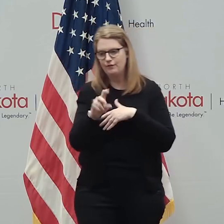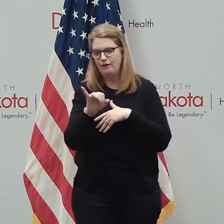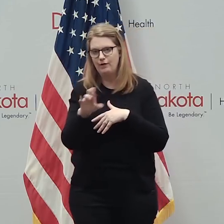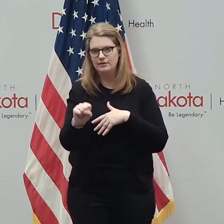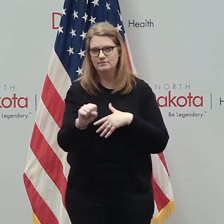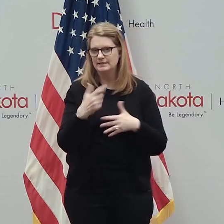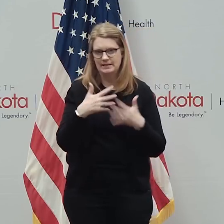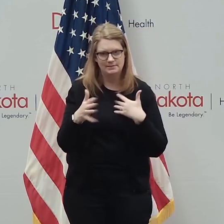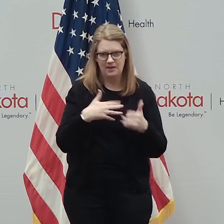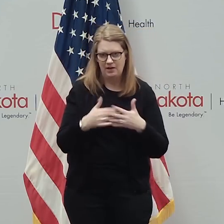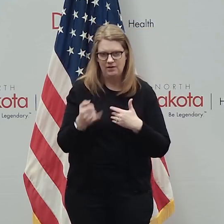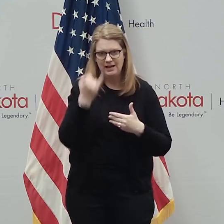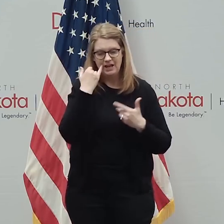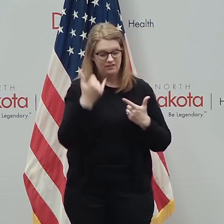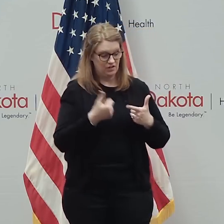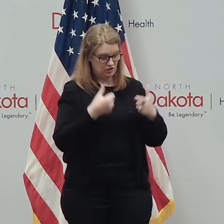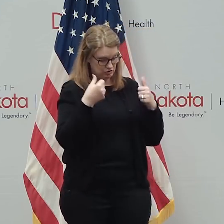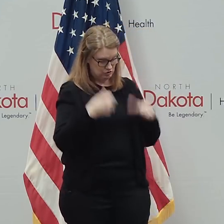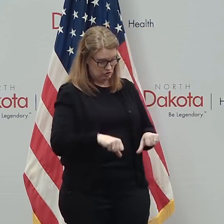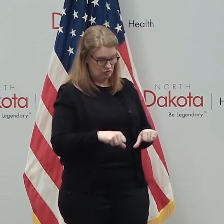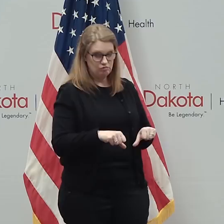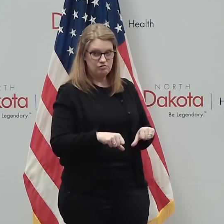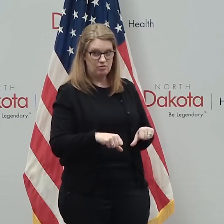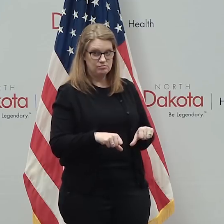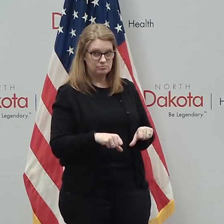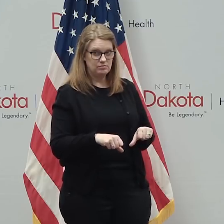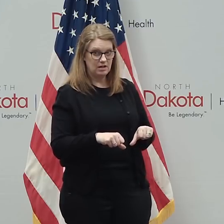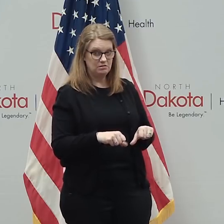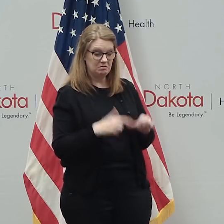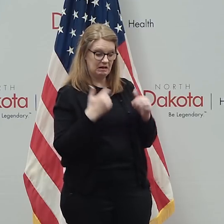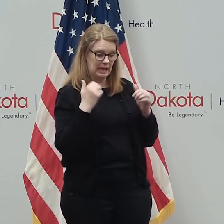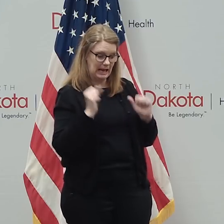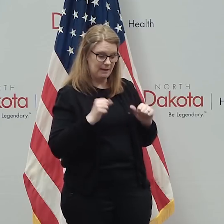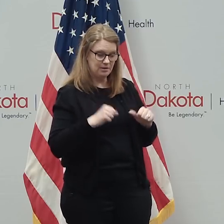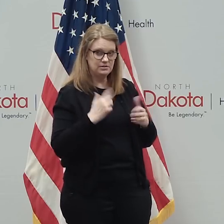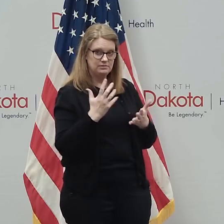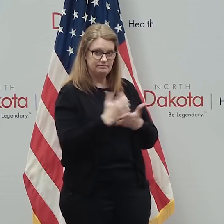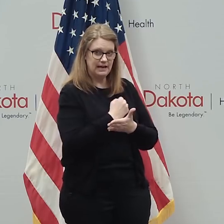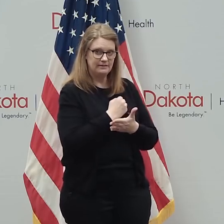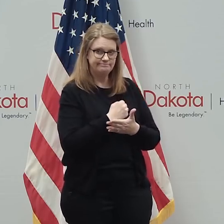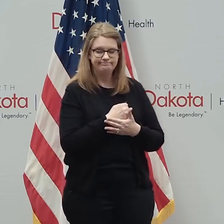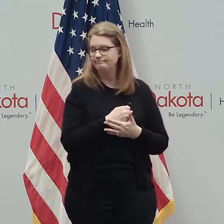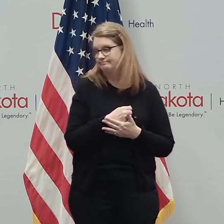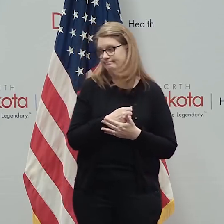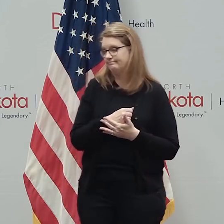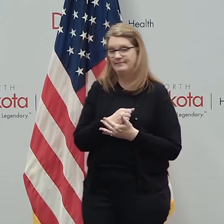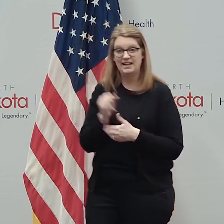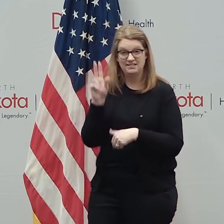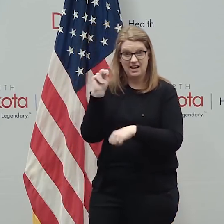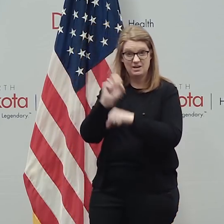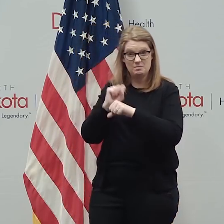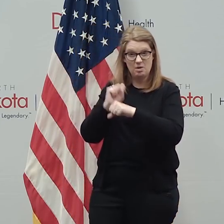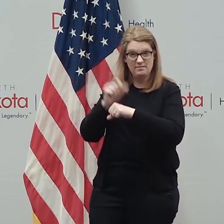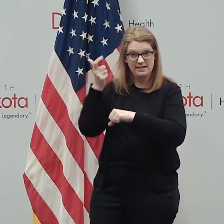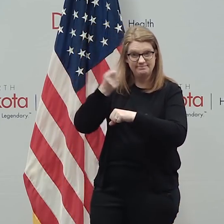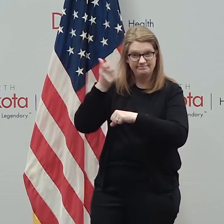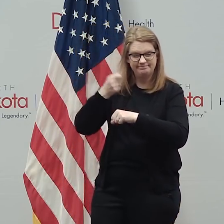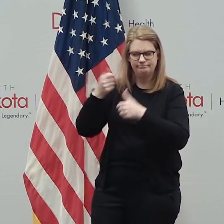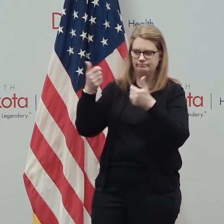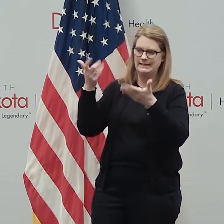turn down a job that you're skilled and able to fulfill, then you're not eligible for unemployment, because it's not,